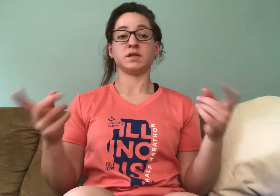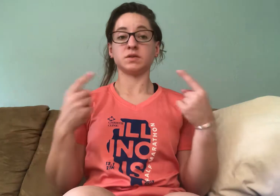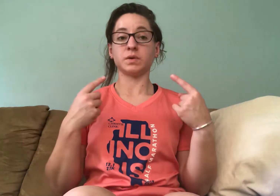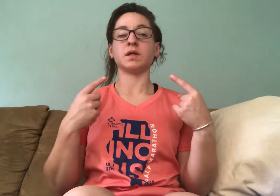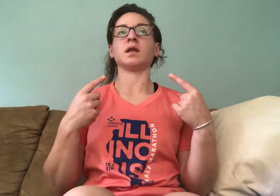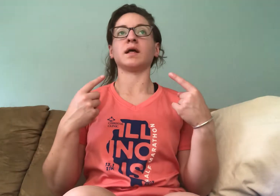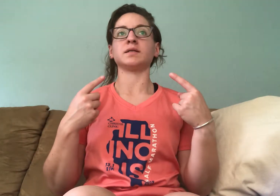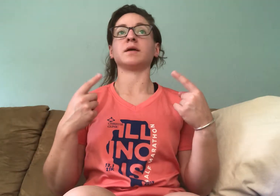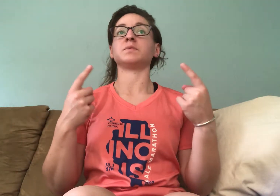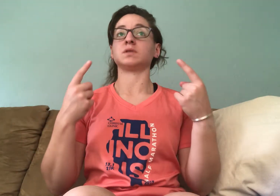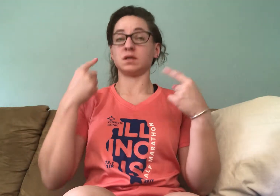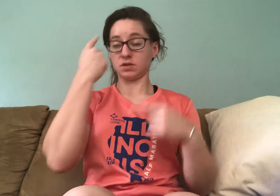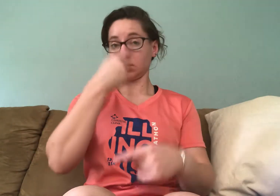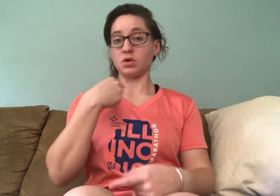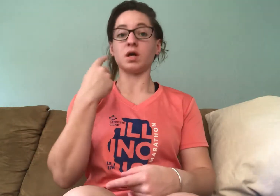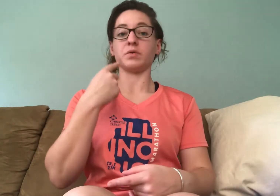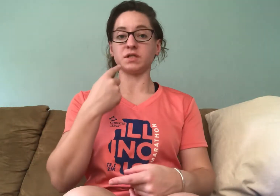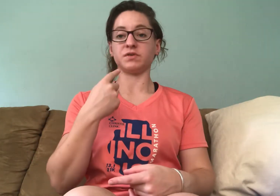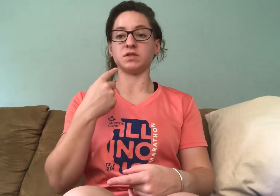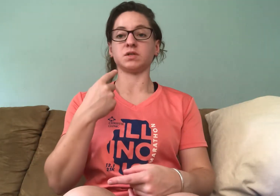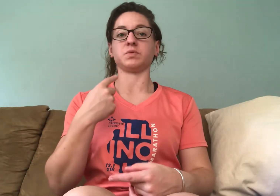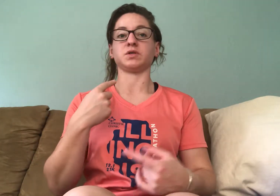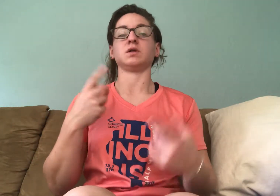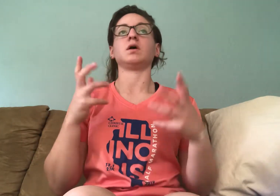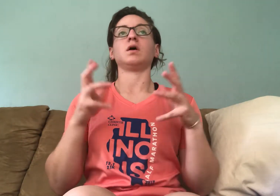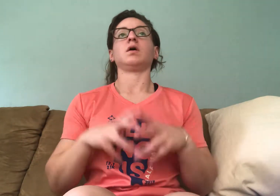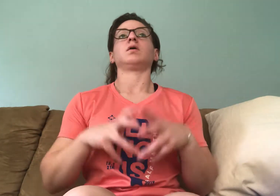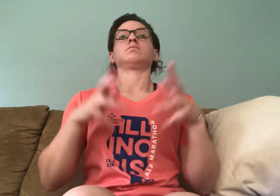This one, a lot of times, is going to go along with this facial expression,